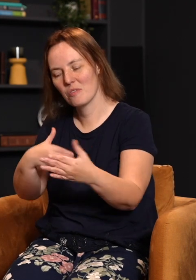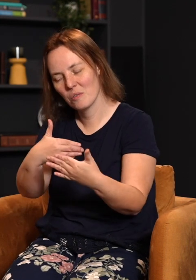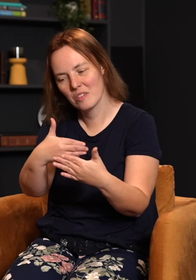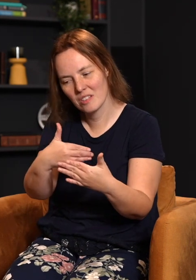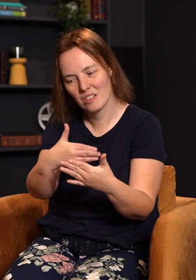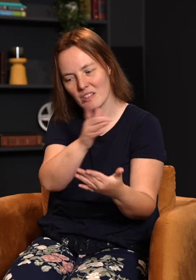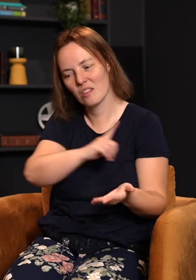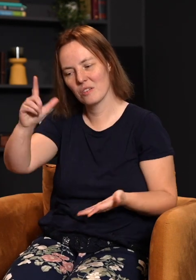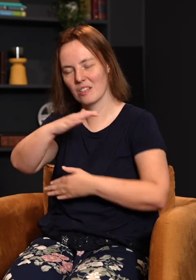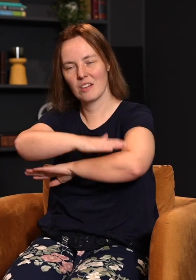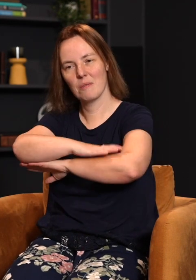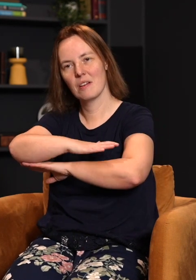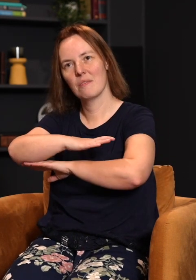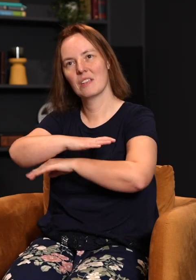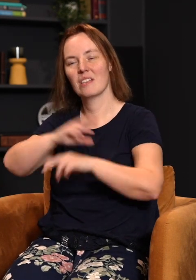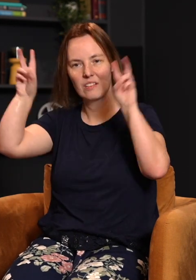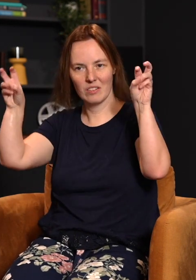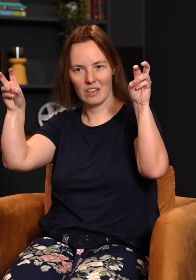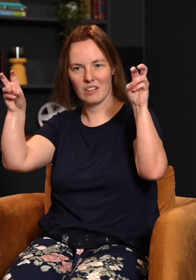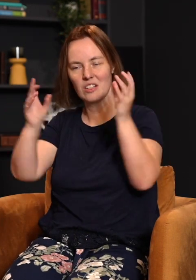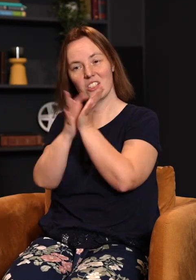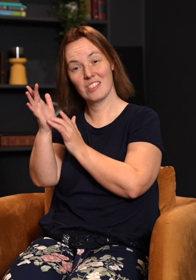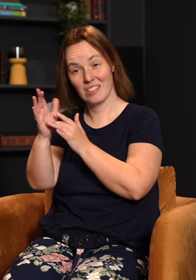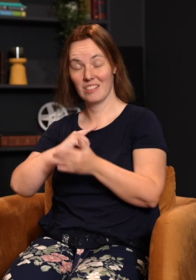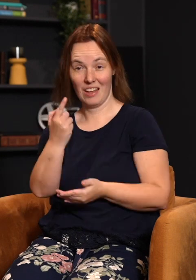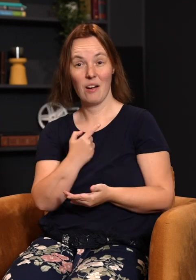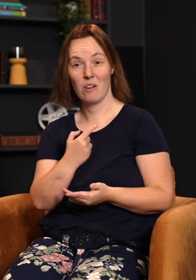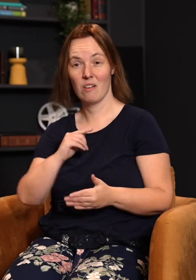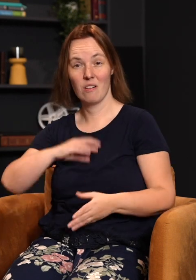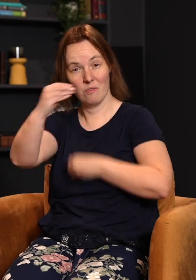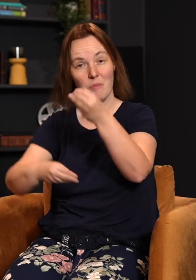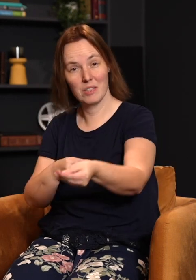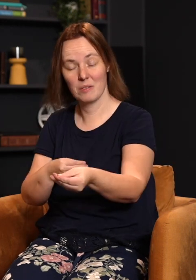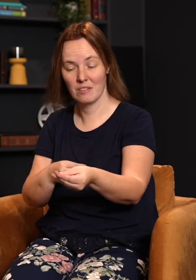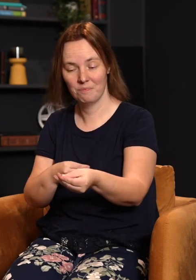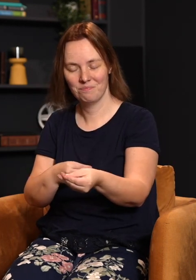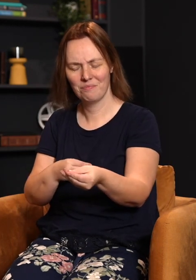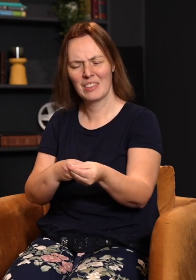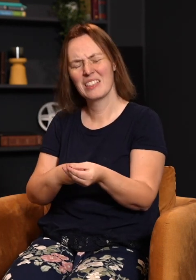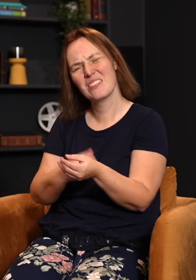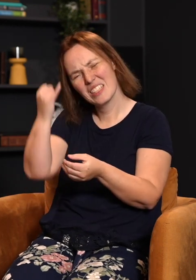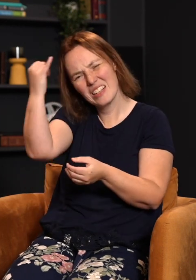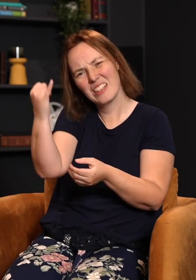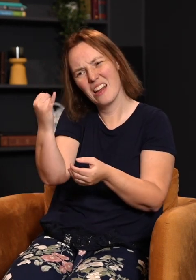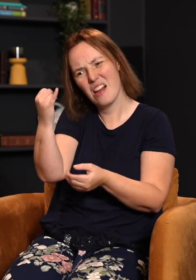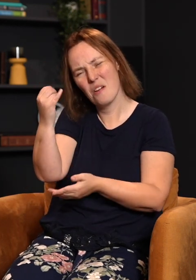of entitled Jesus Our Replacement and just to give us an idea of really what the Lord's table is abode and what